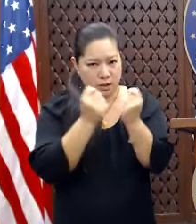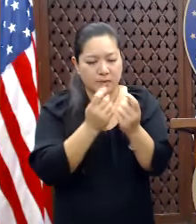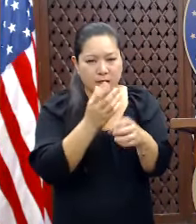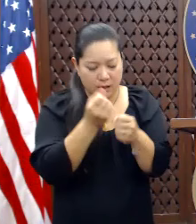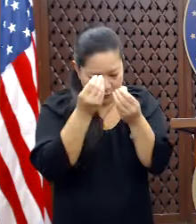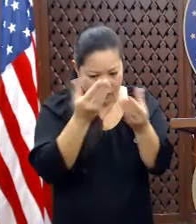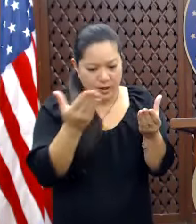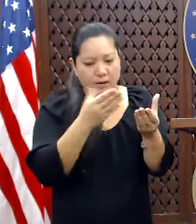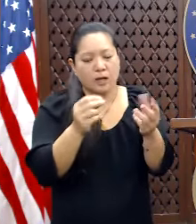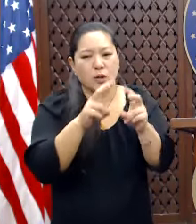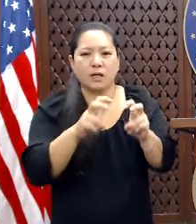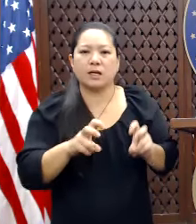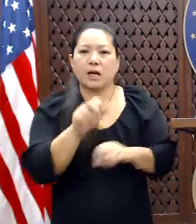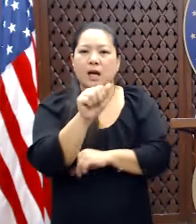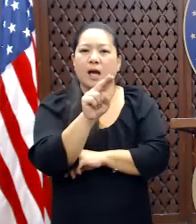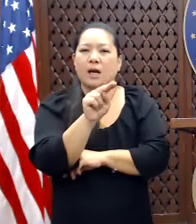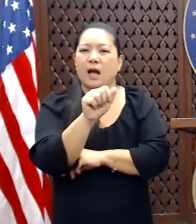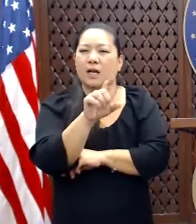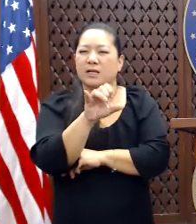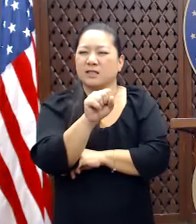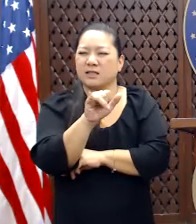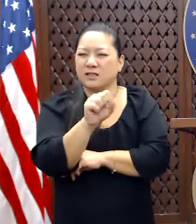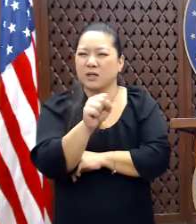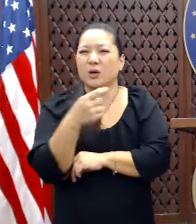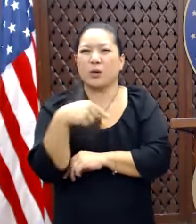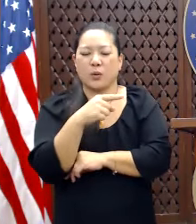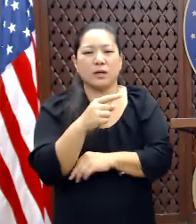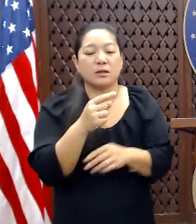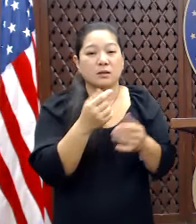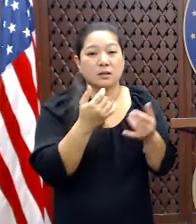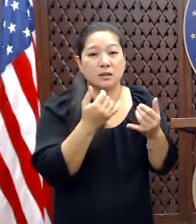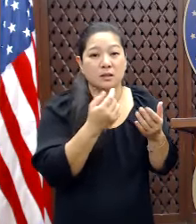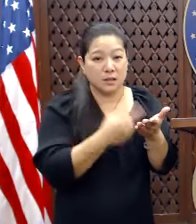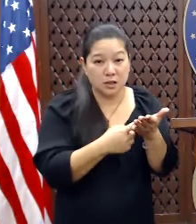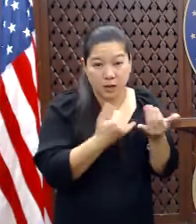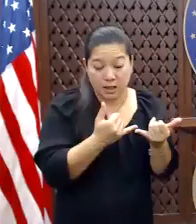the analysis, because as we speak, things are evolving at